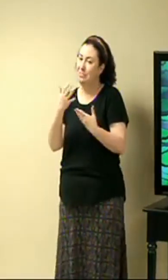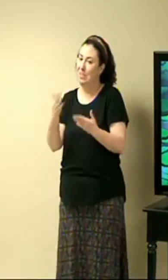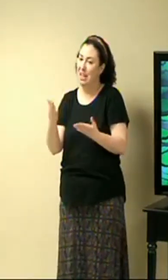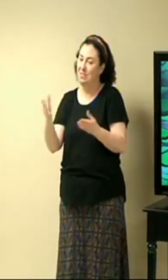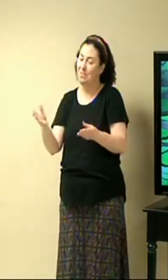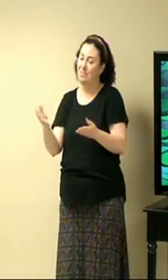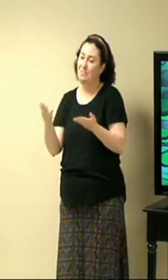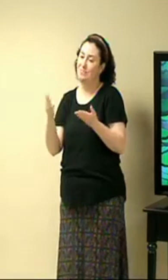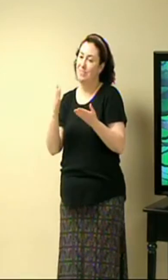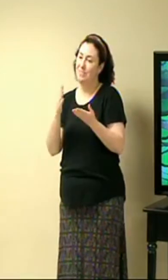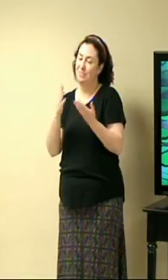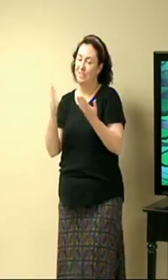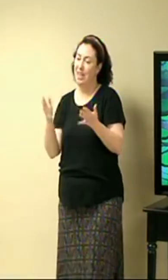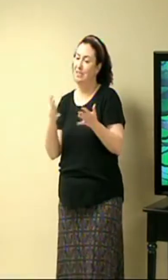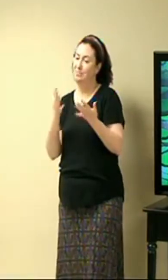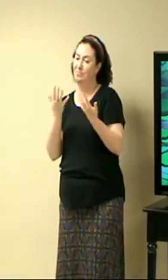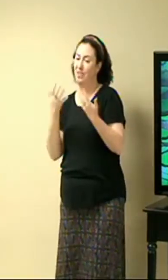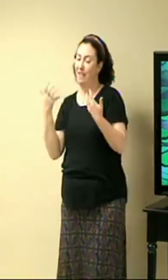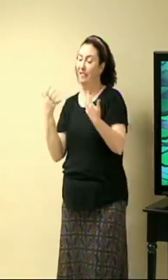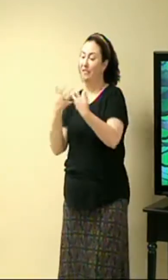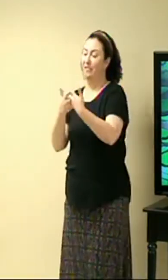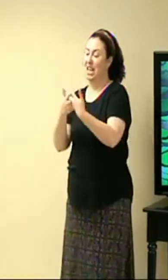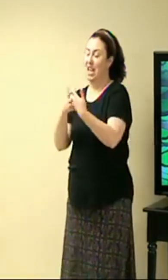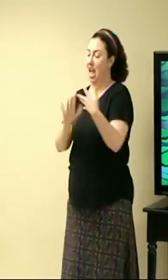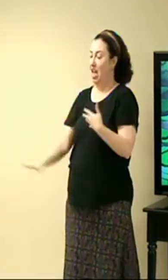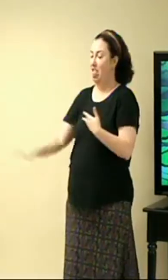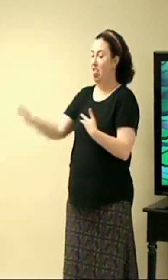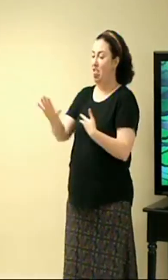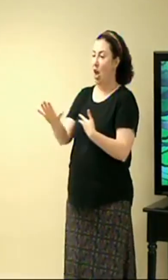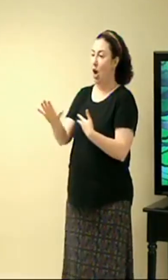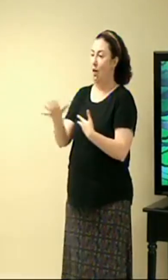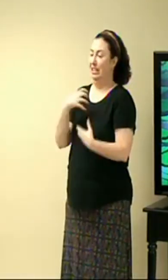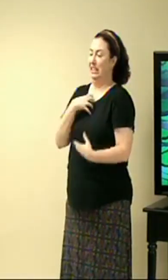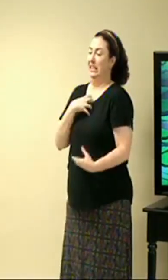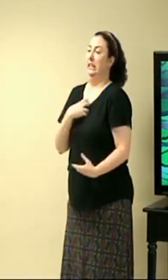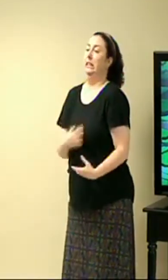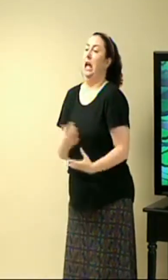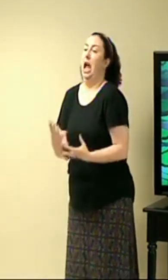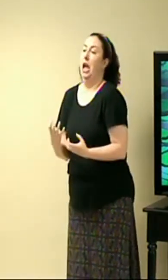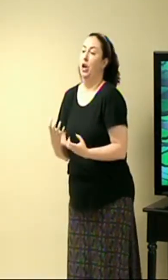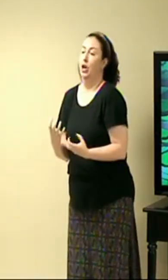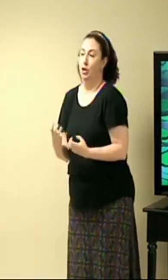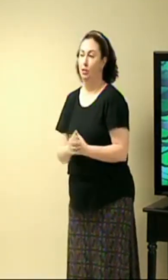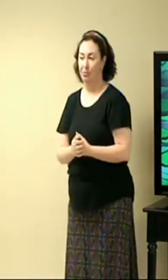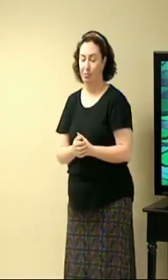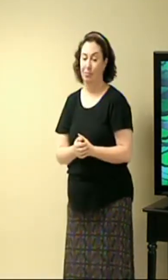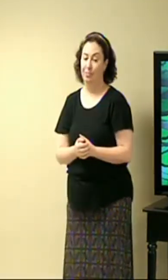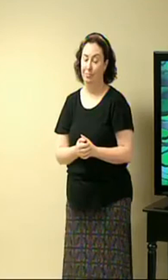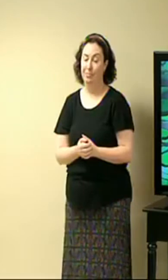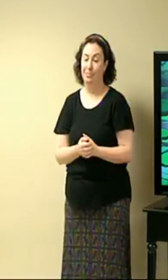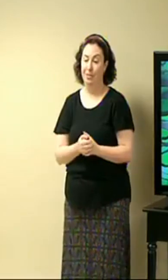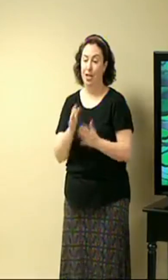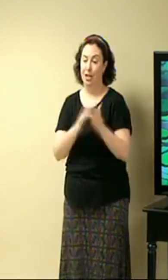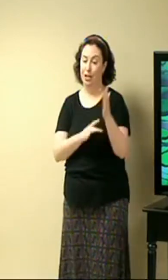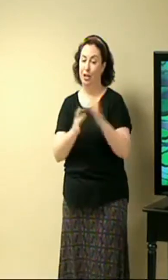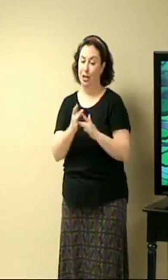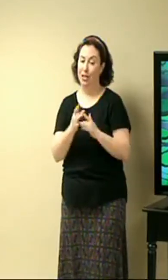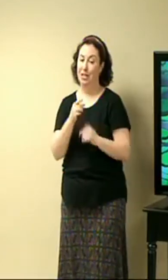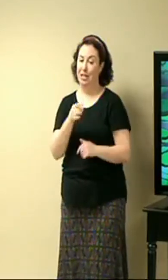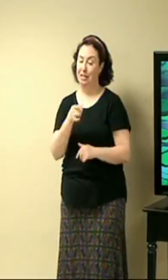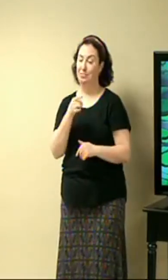so Jesus tells these people, look, I don't have faith in your faith because your faith is not rooted in Jesus. It's rooted in something